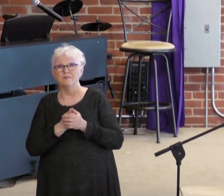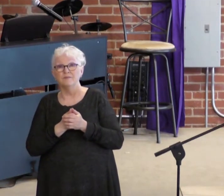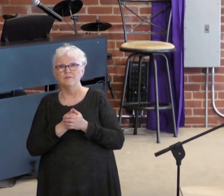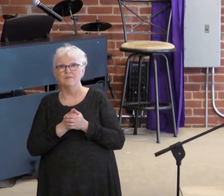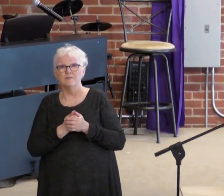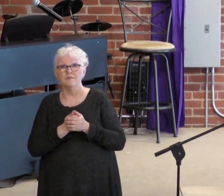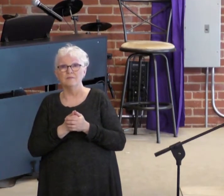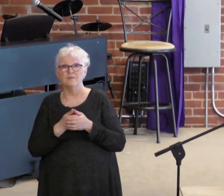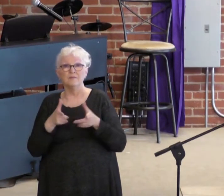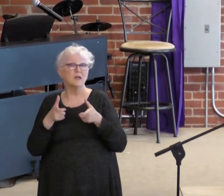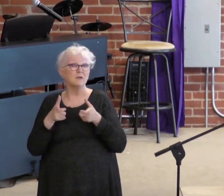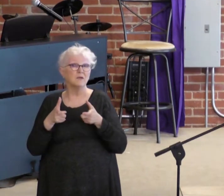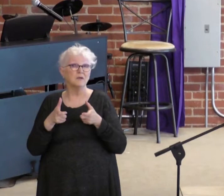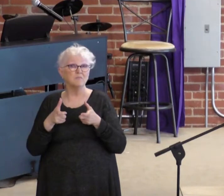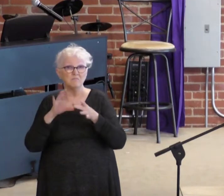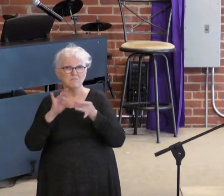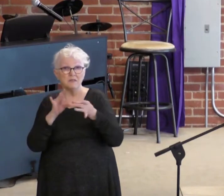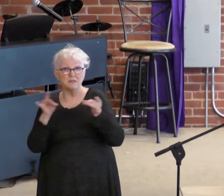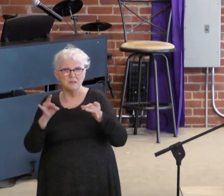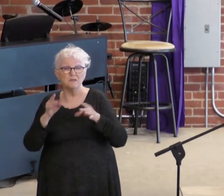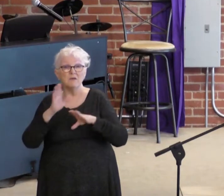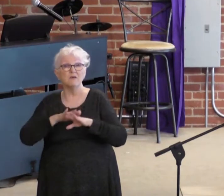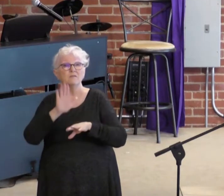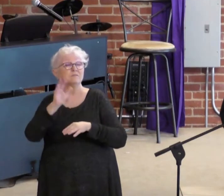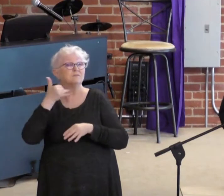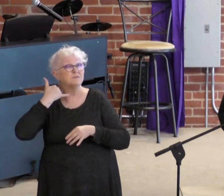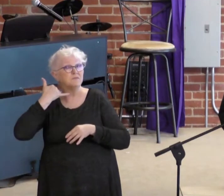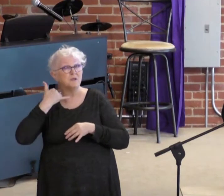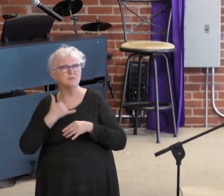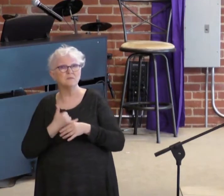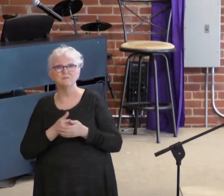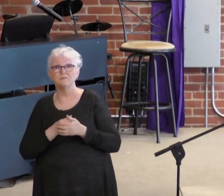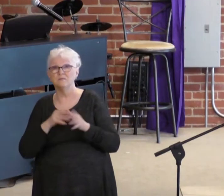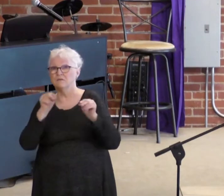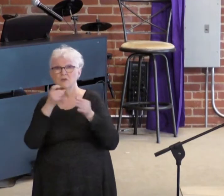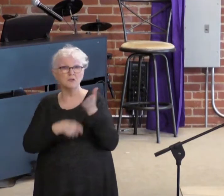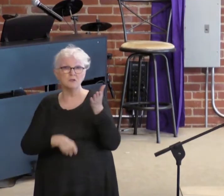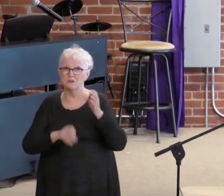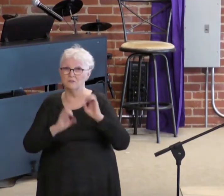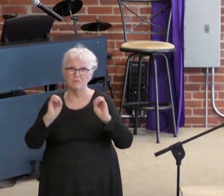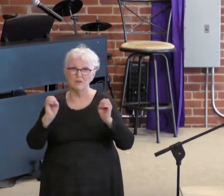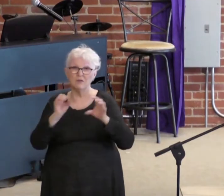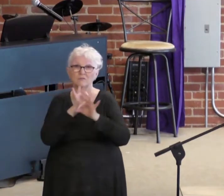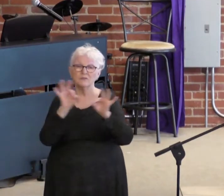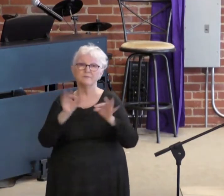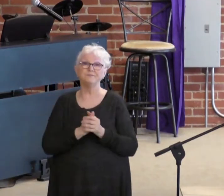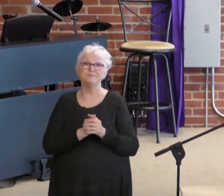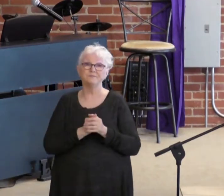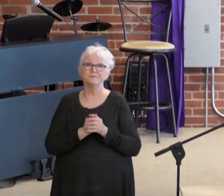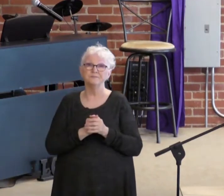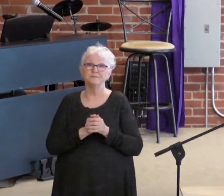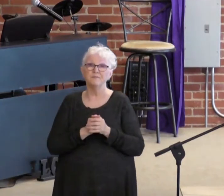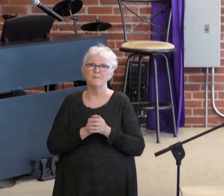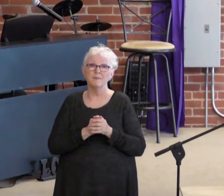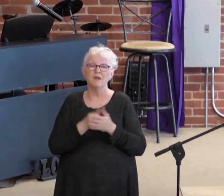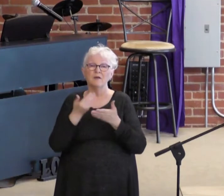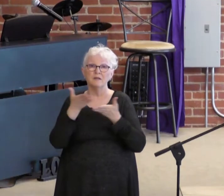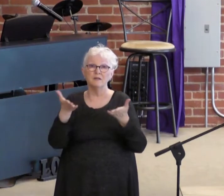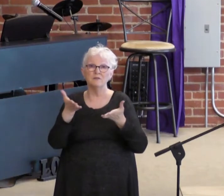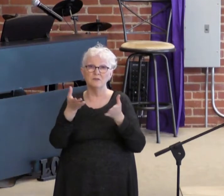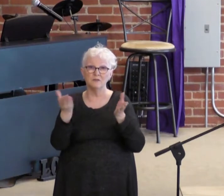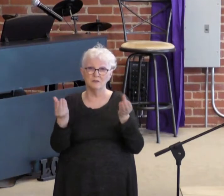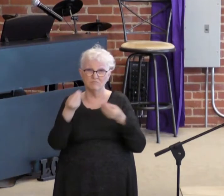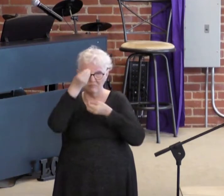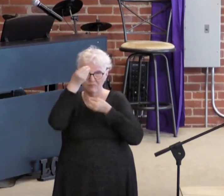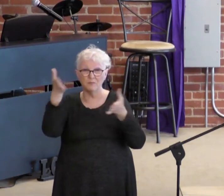you. There's no charge whatsoever, but it gives you all the information that's going on here at Shades of Grace